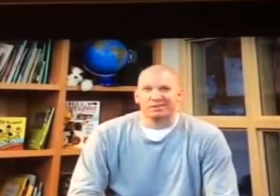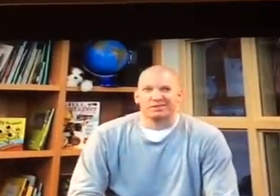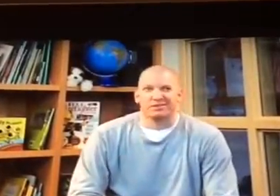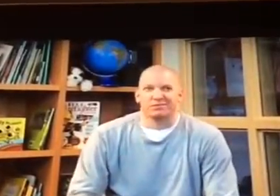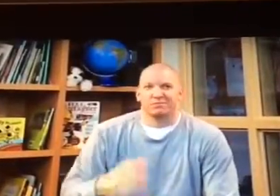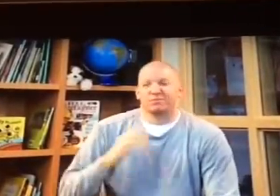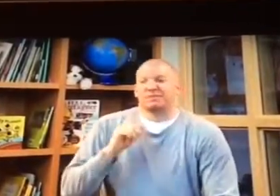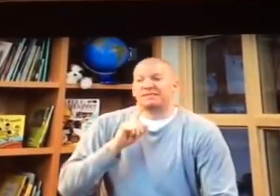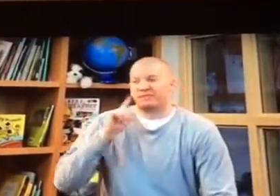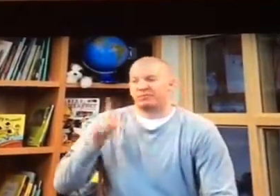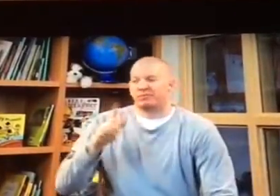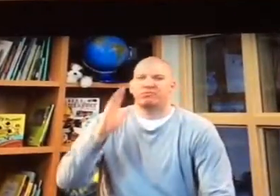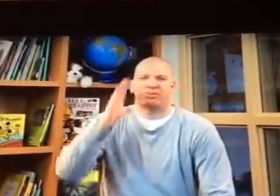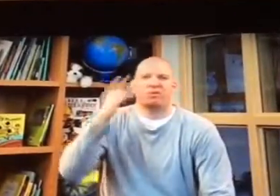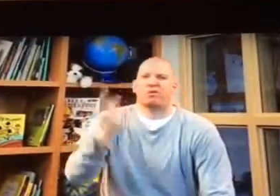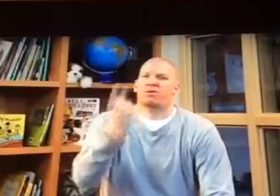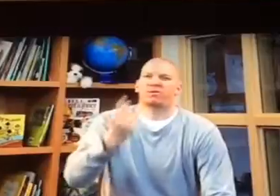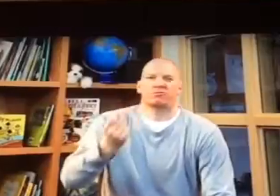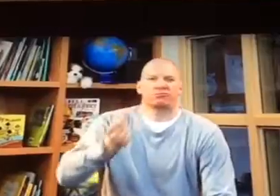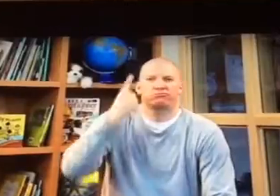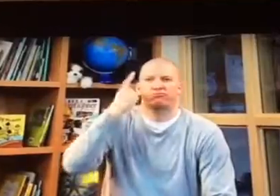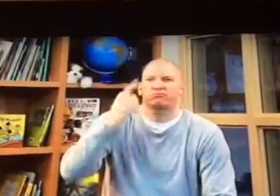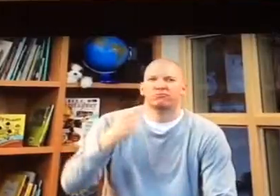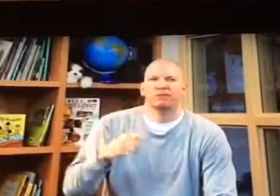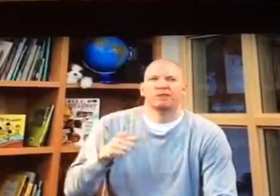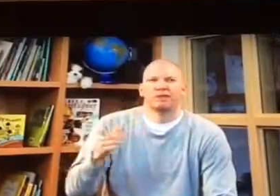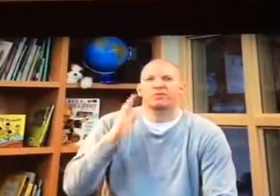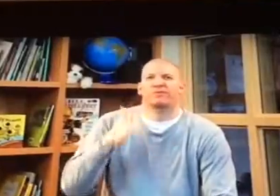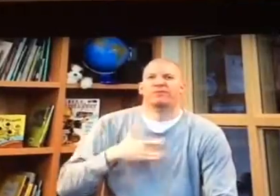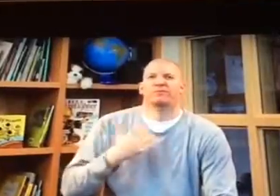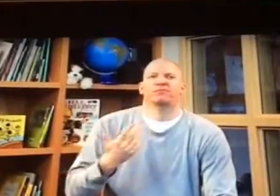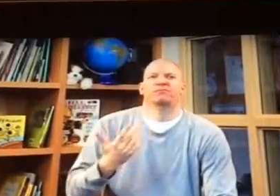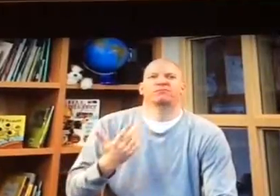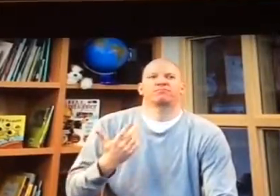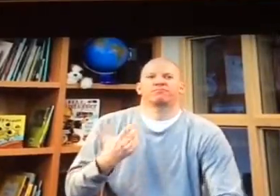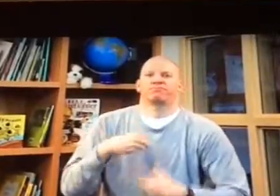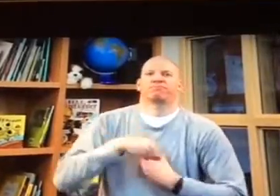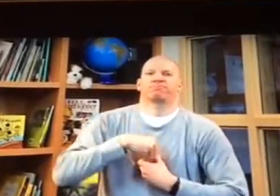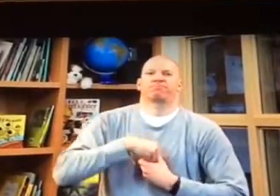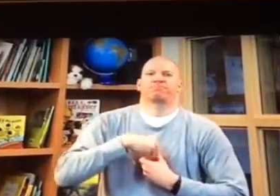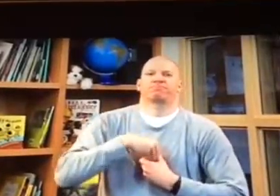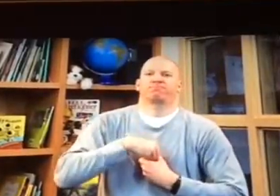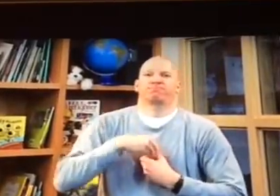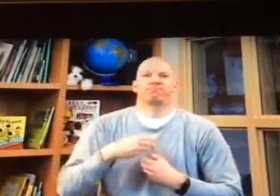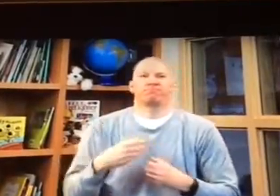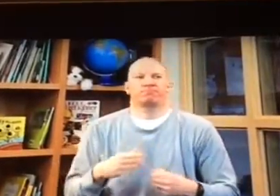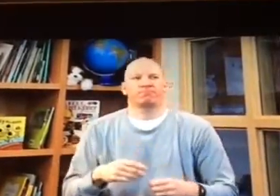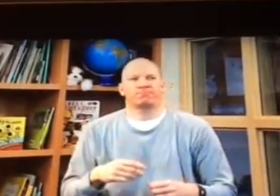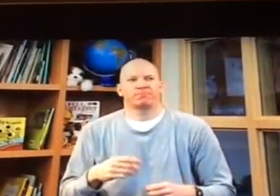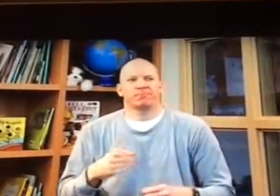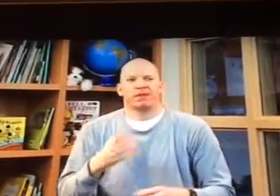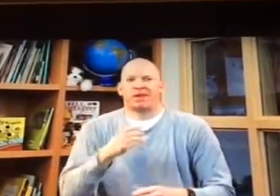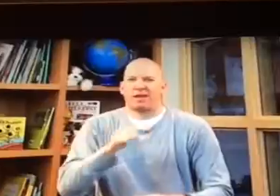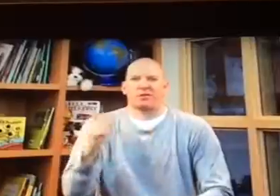will. But deaf people will always have that realization and that innate feeling